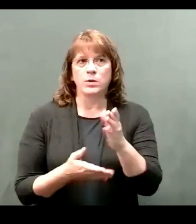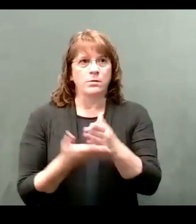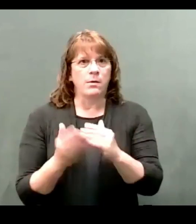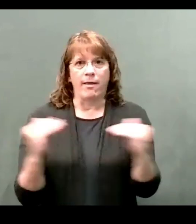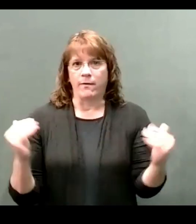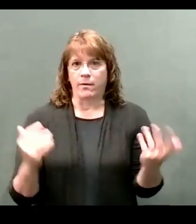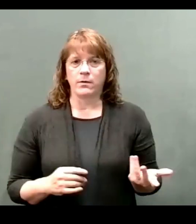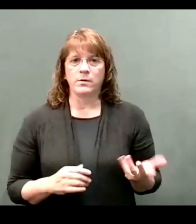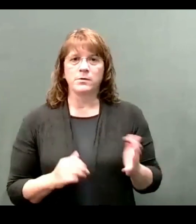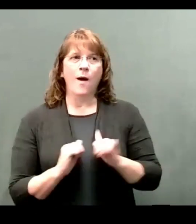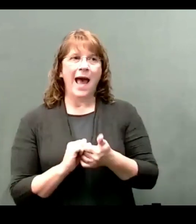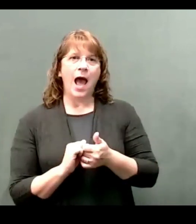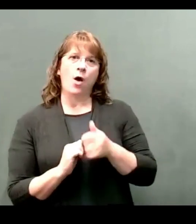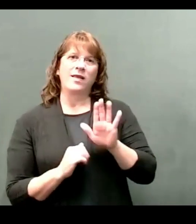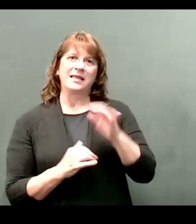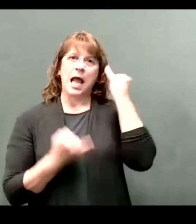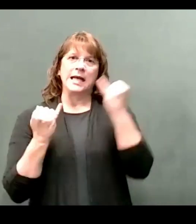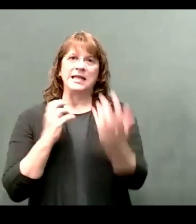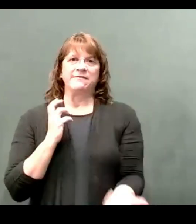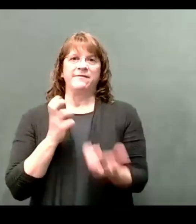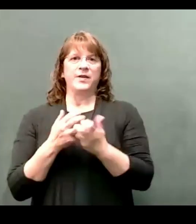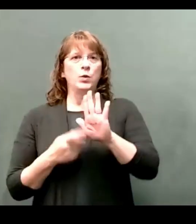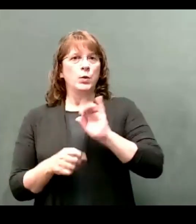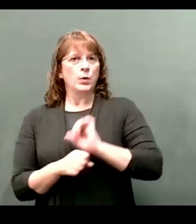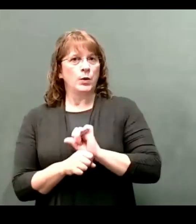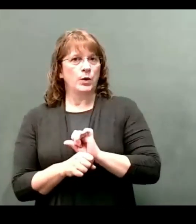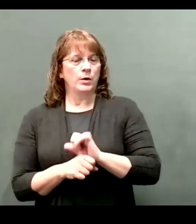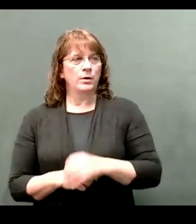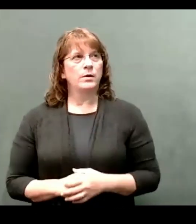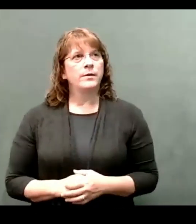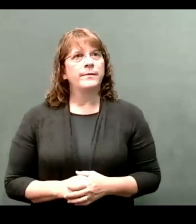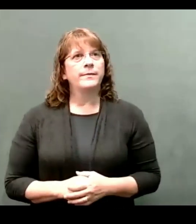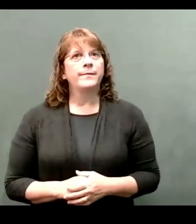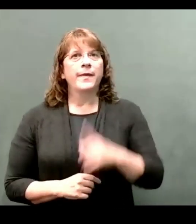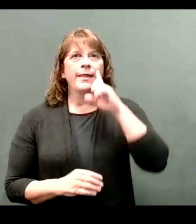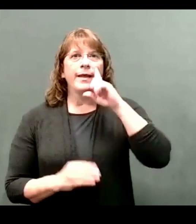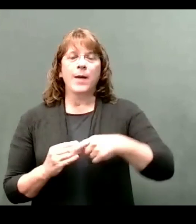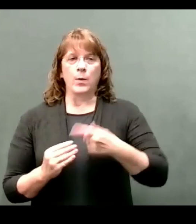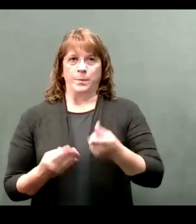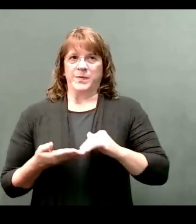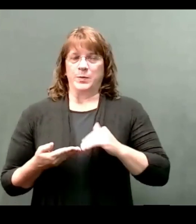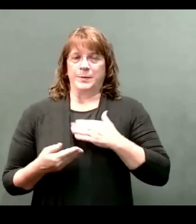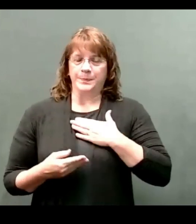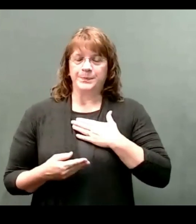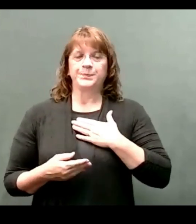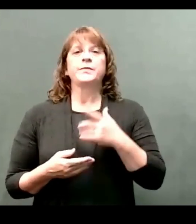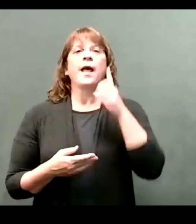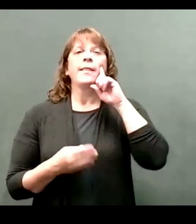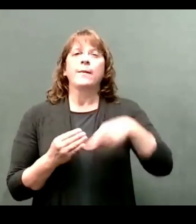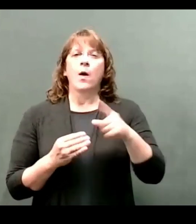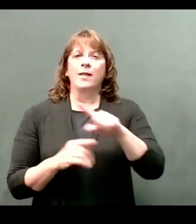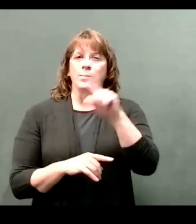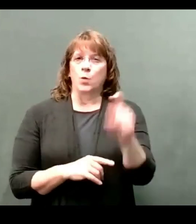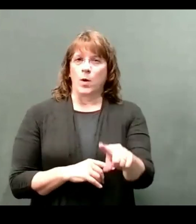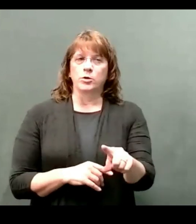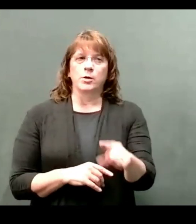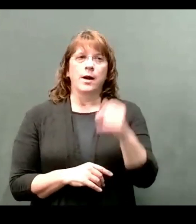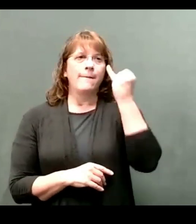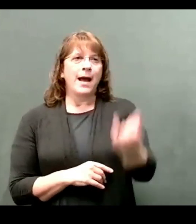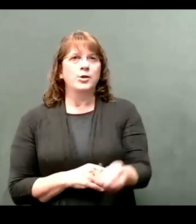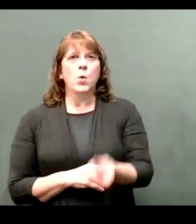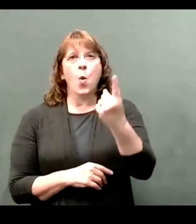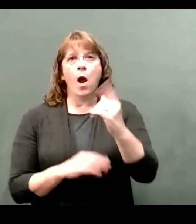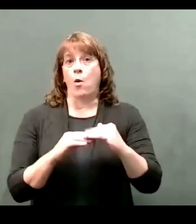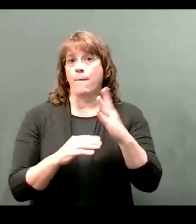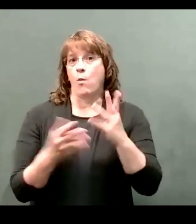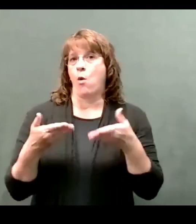so how do you see the ideas about fitting into your work? Think about, think about this question and imagine one or more ways that you can